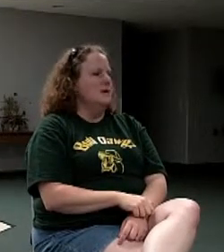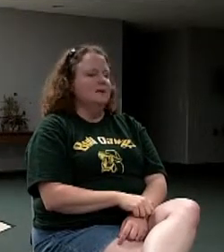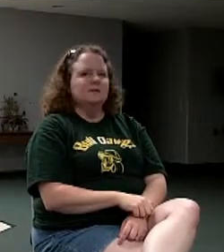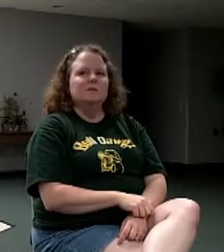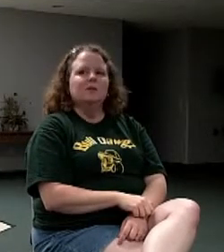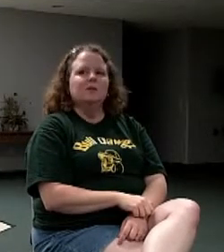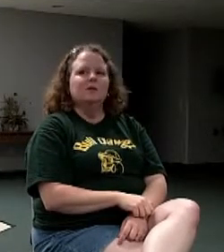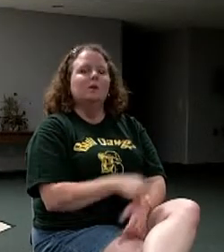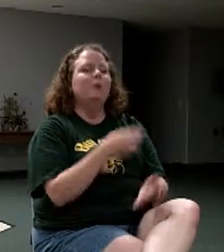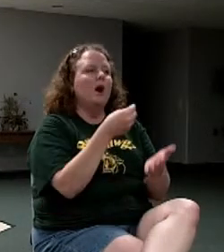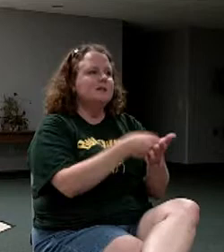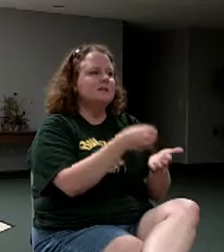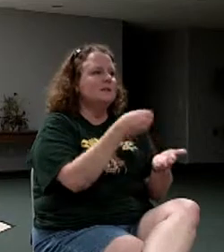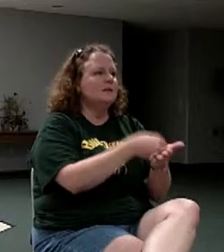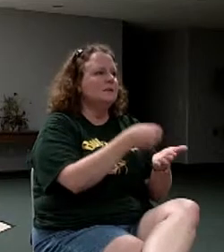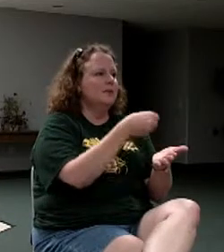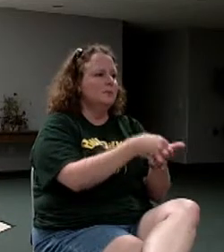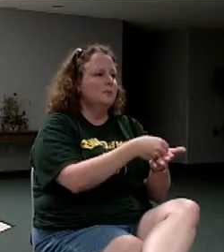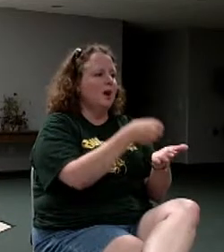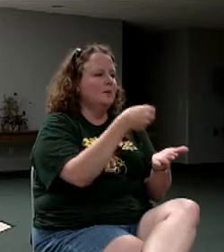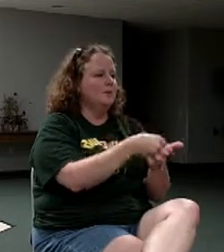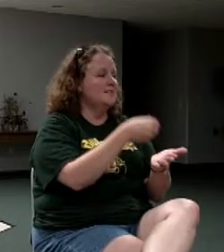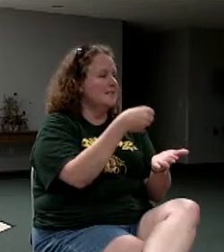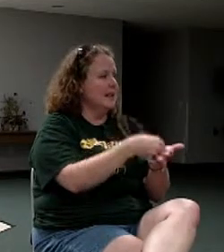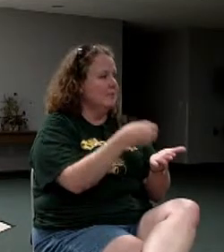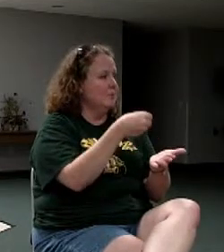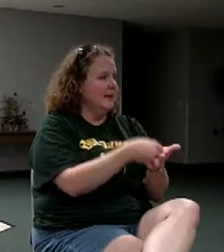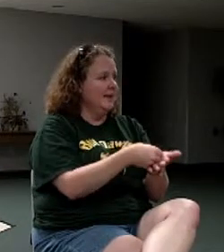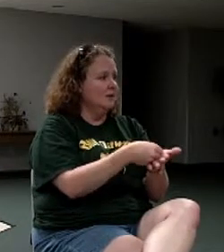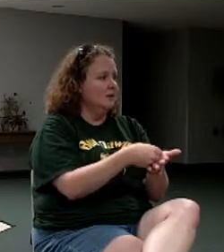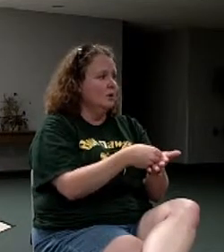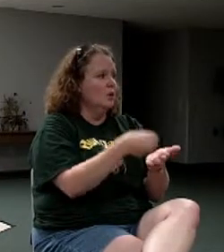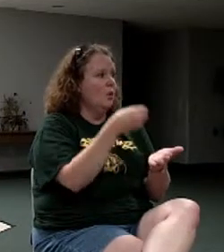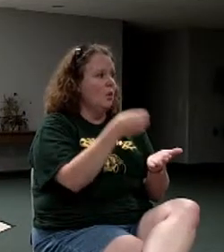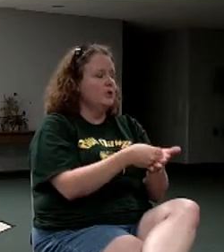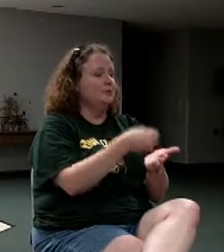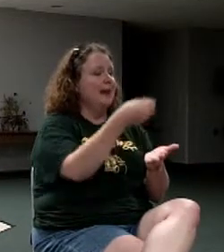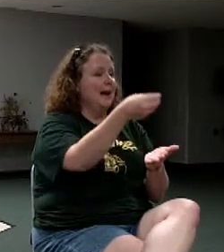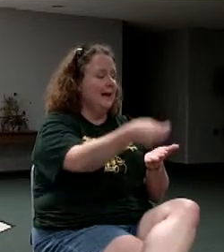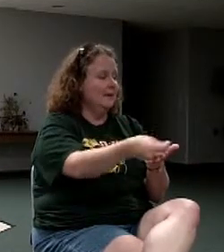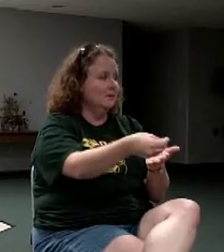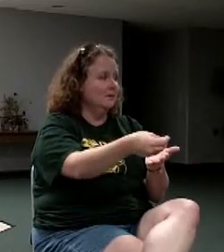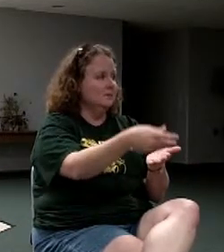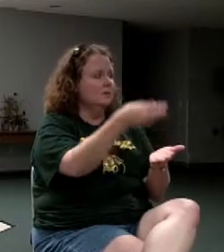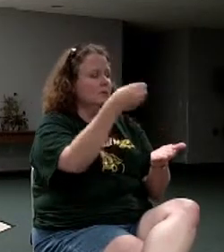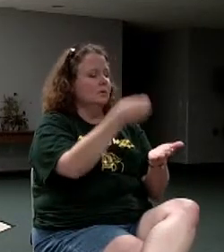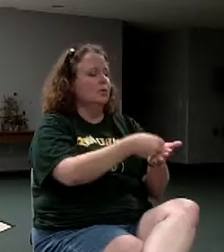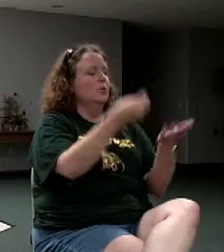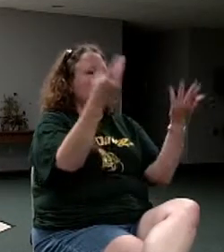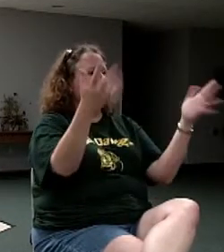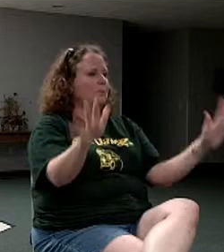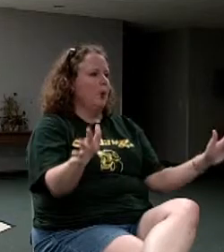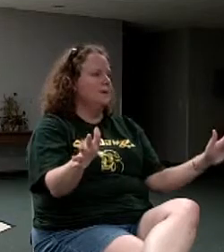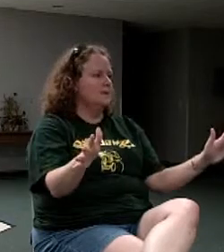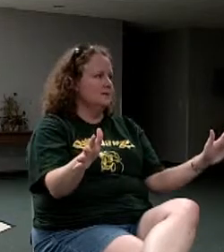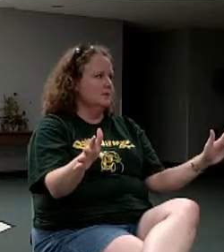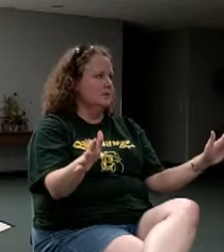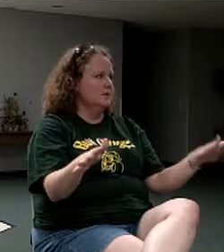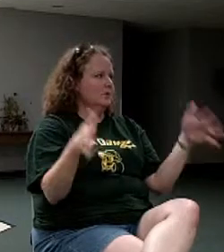What else did we? Bought. We use bought, which is the sign for money, or to buy, or bought. We